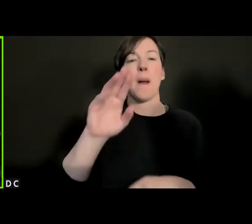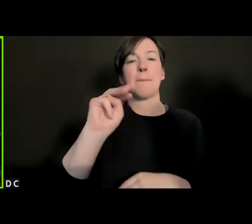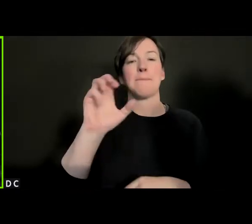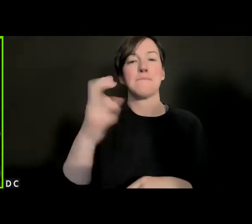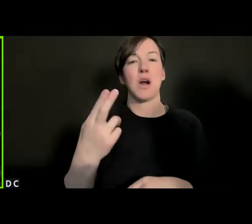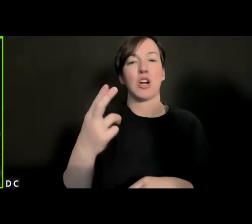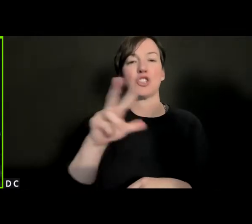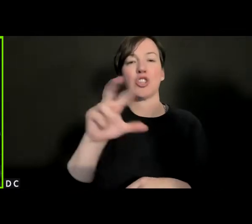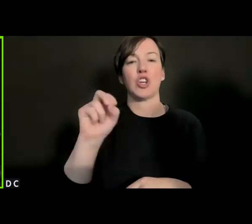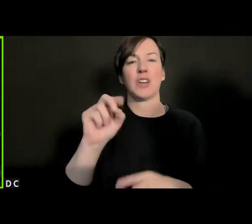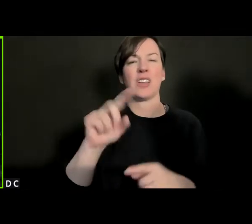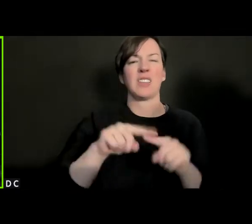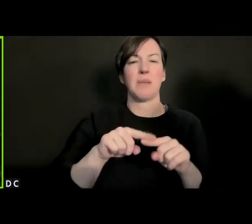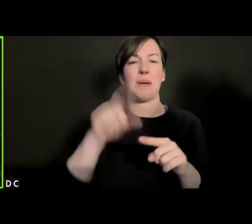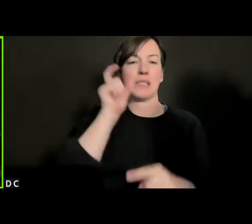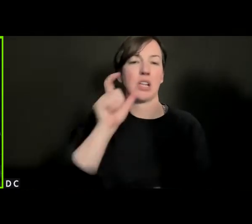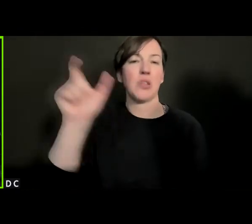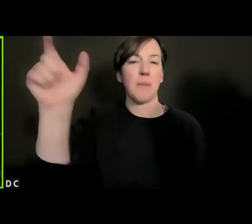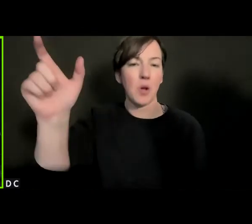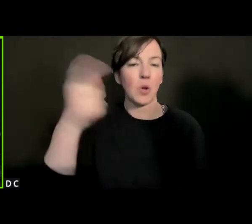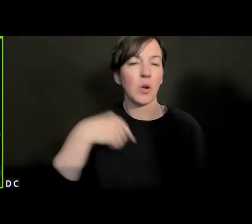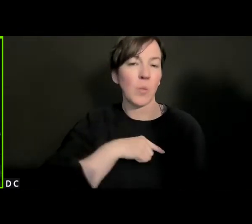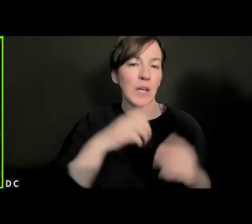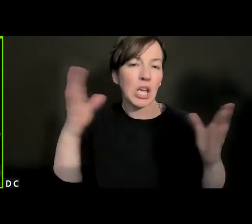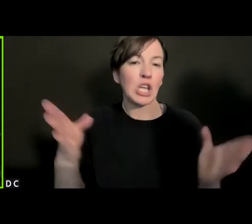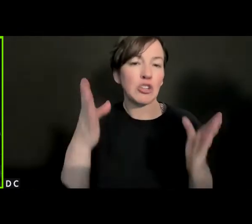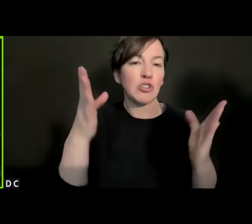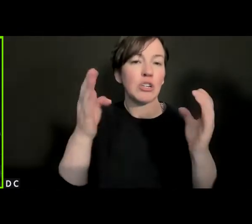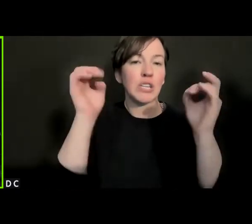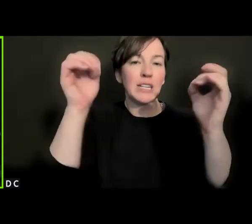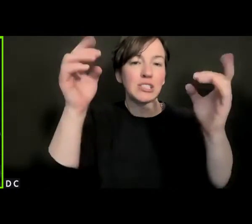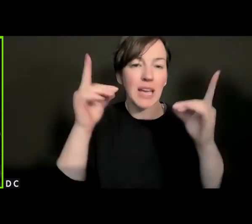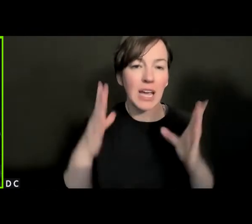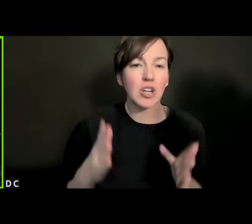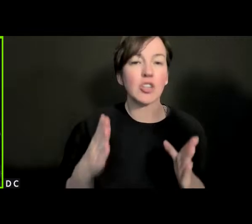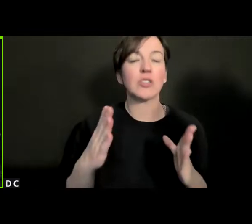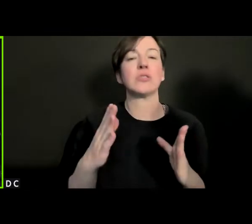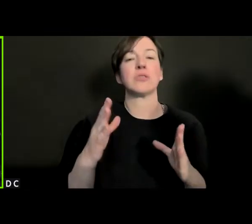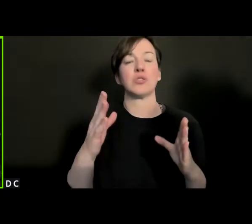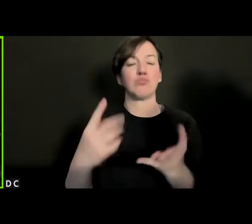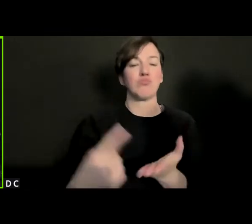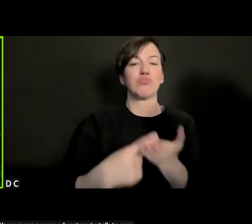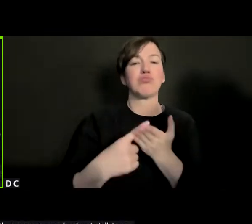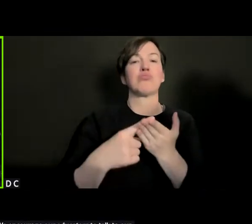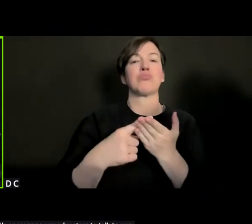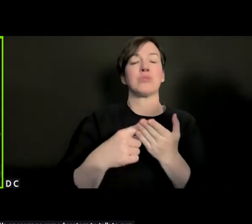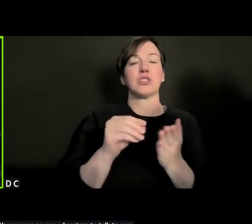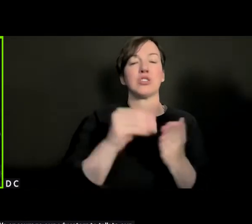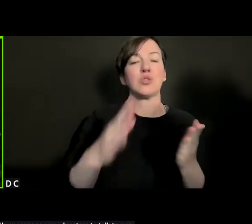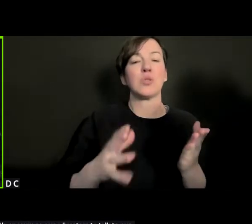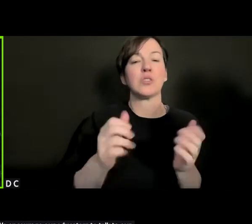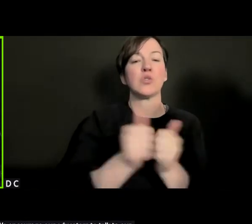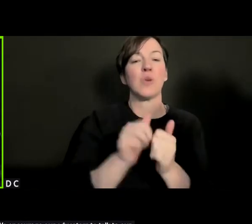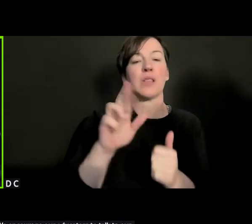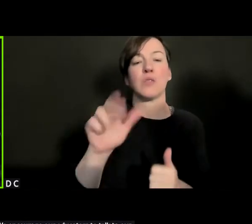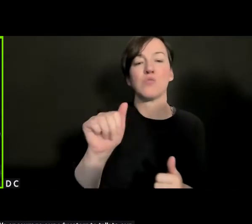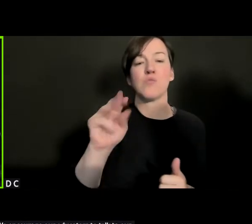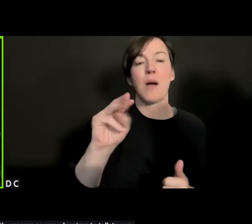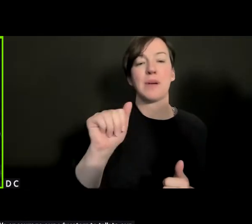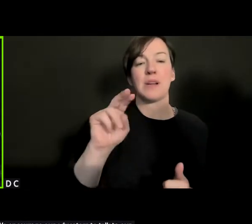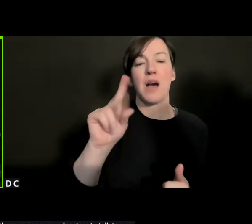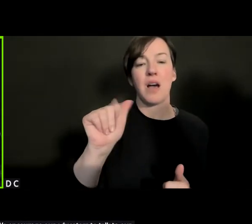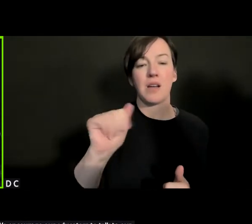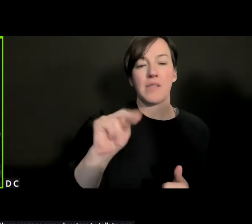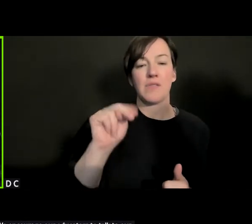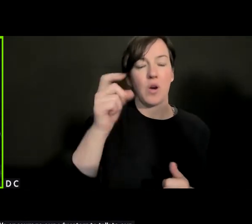moon. We encourage our educators to talk to our students about Ramadan to help them understand and appreciate